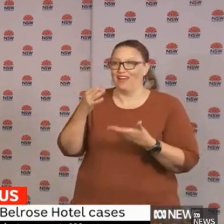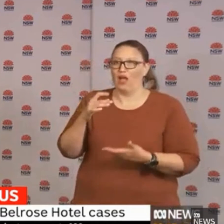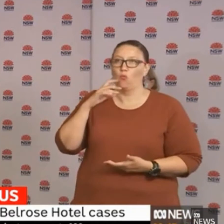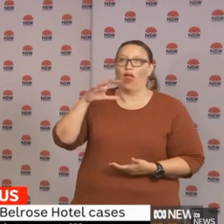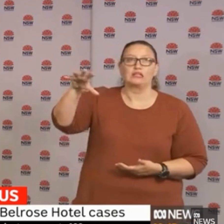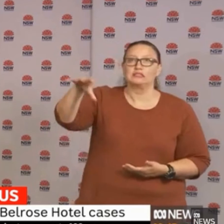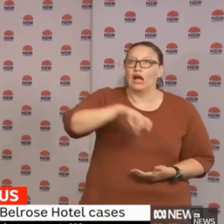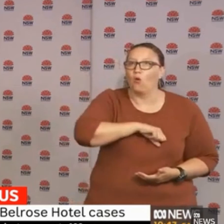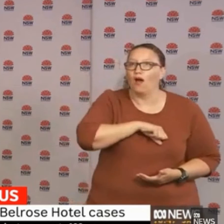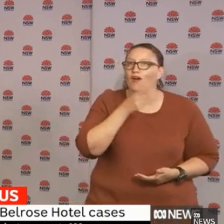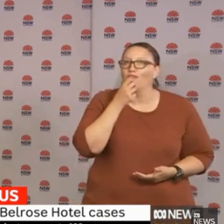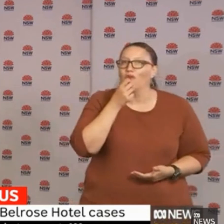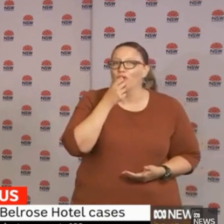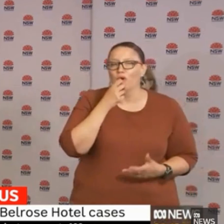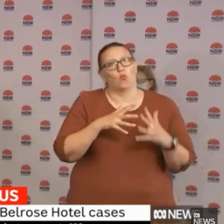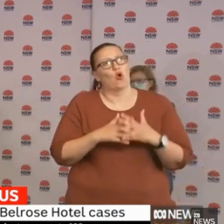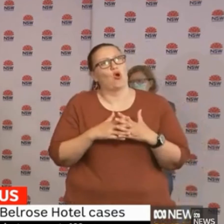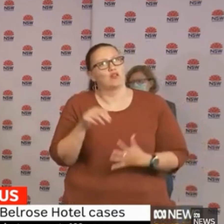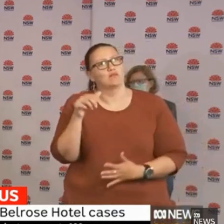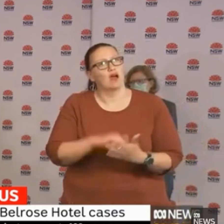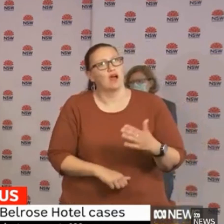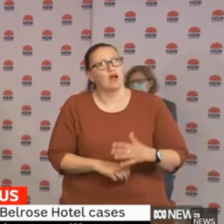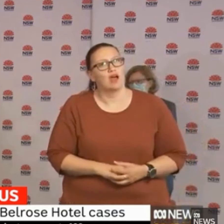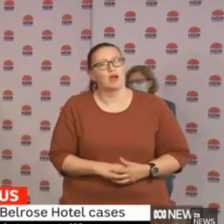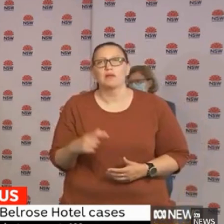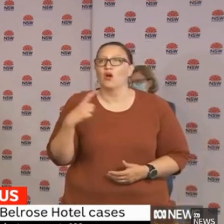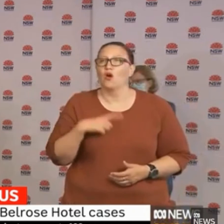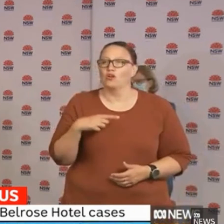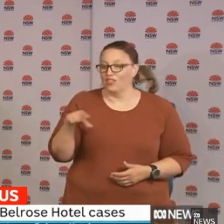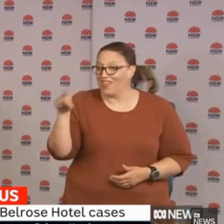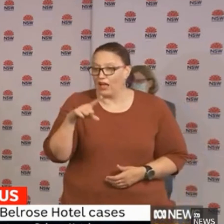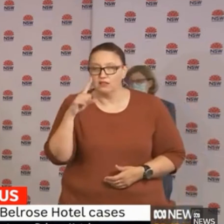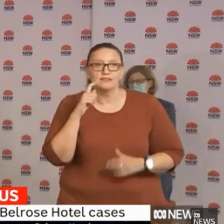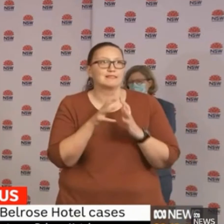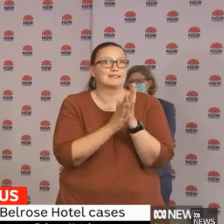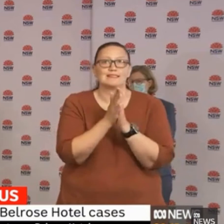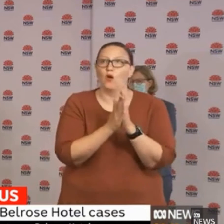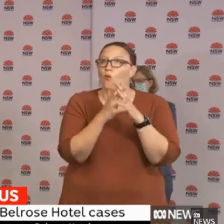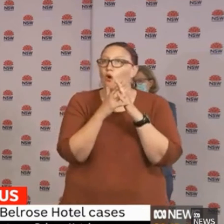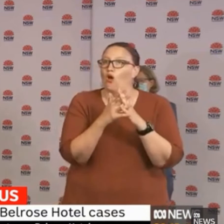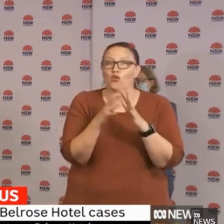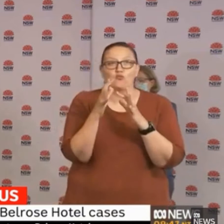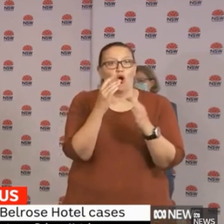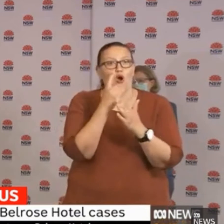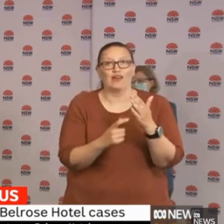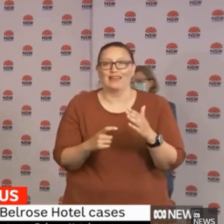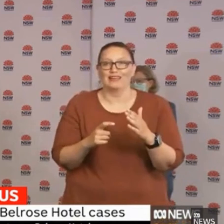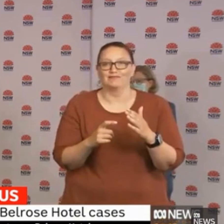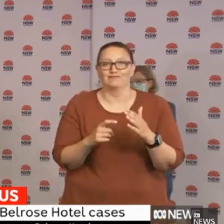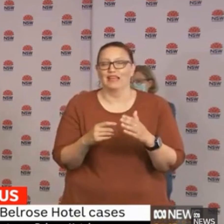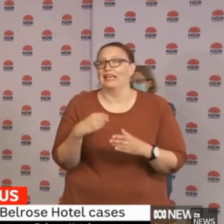a takeout for New Year's Eve, because there will be businesses hopefully that will see the opportunity to be able to not just